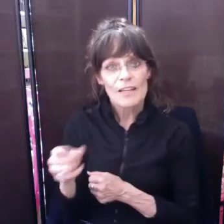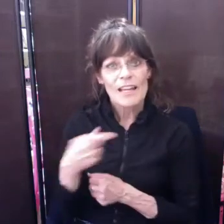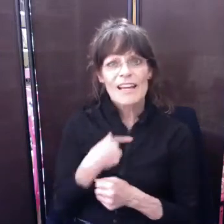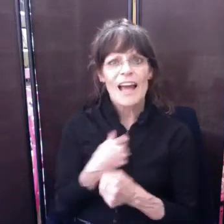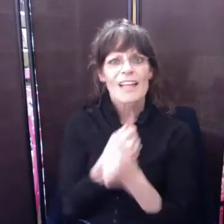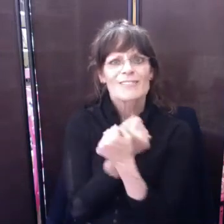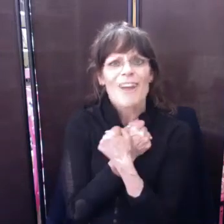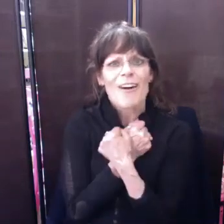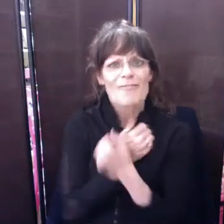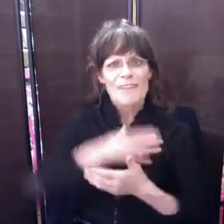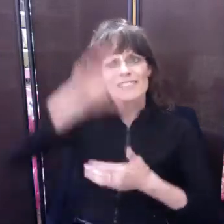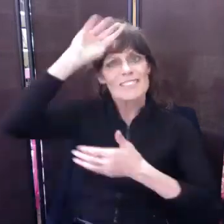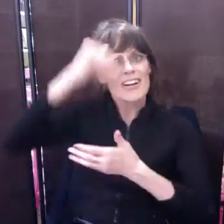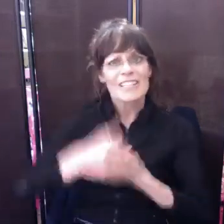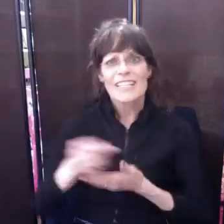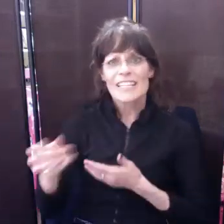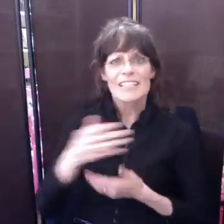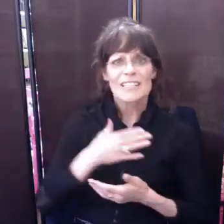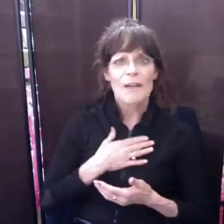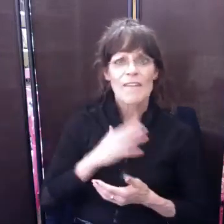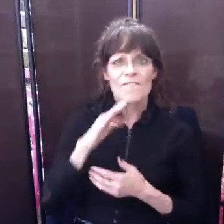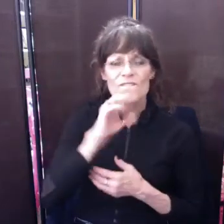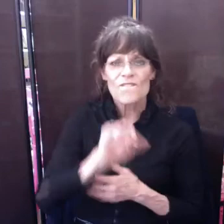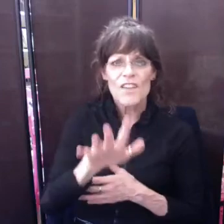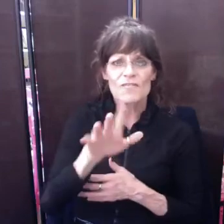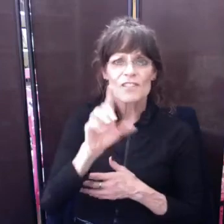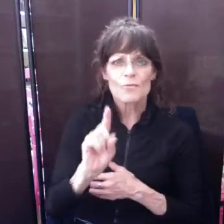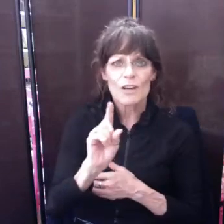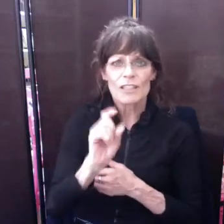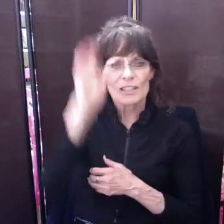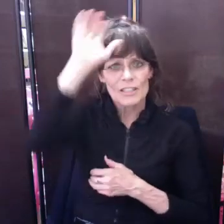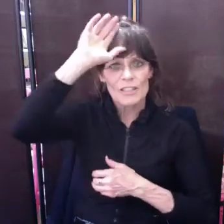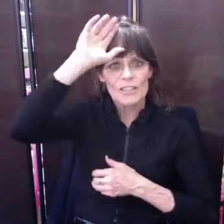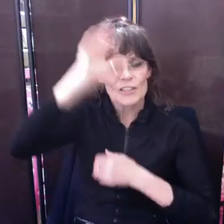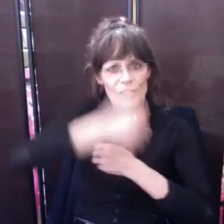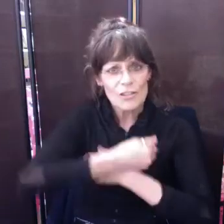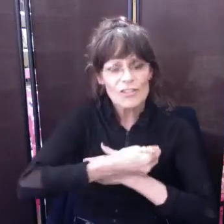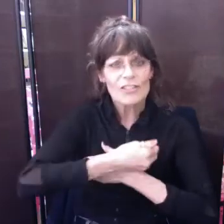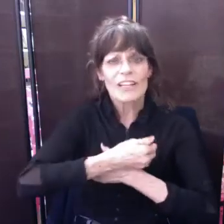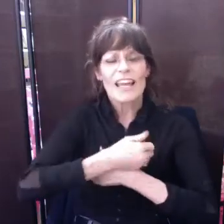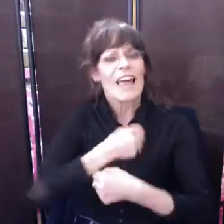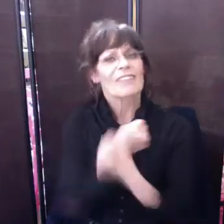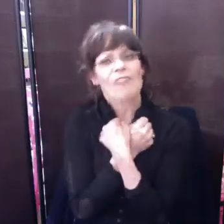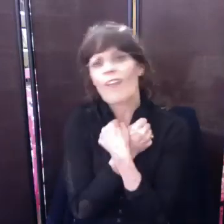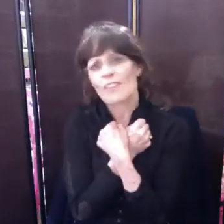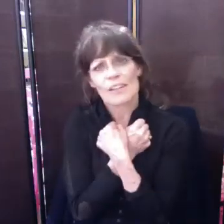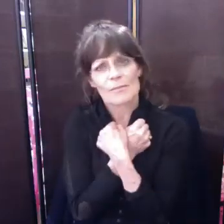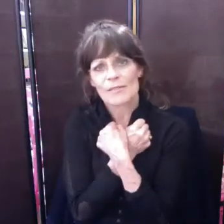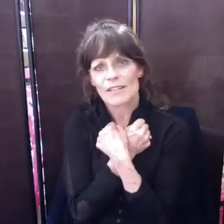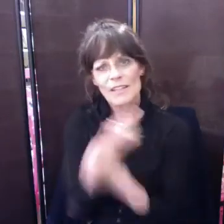son. He is my 51-year-old alcoholic son, and I love him because he's just like me. And